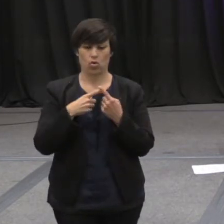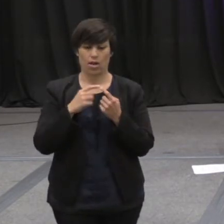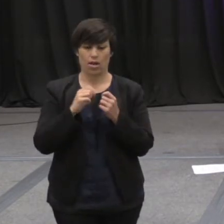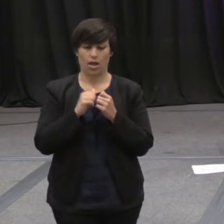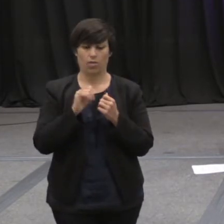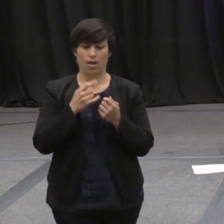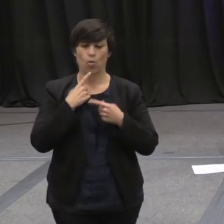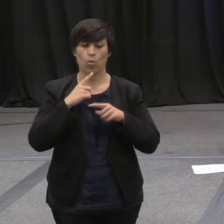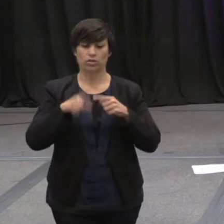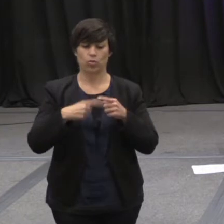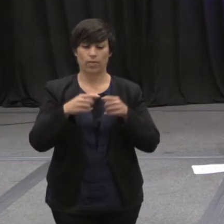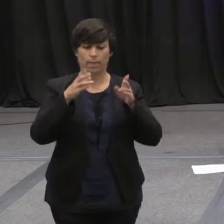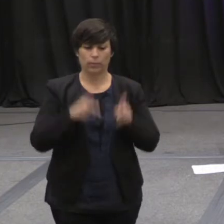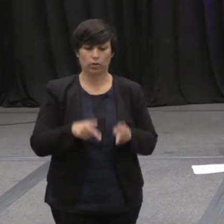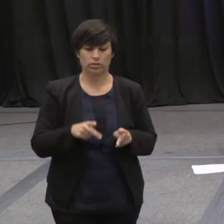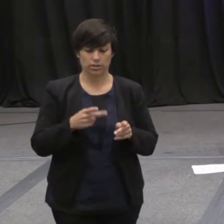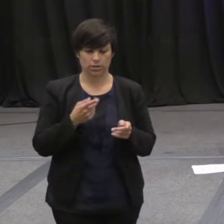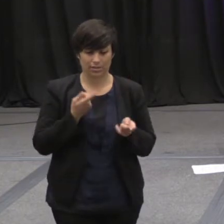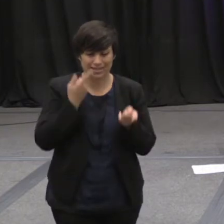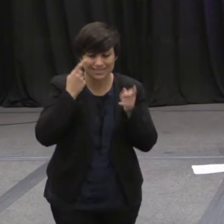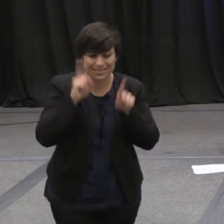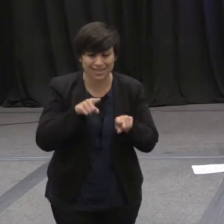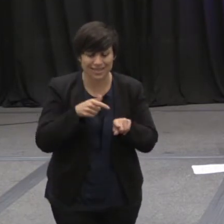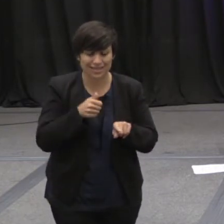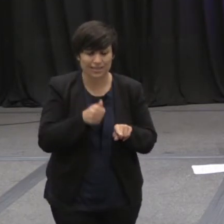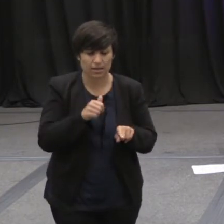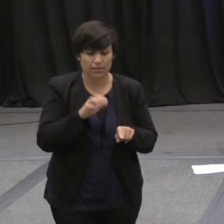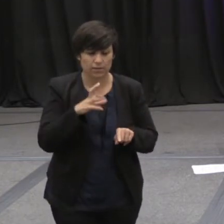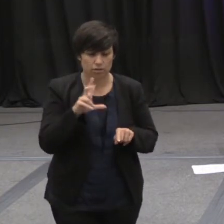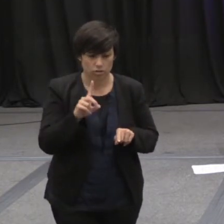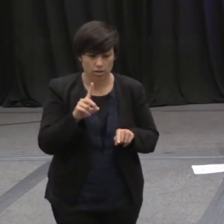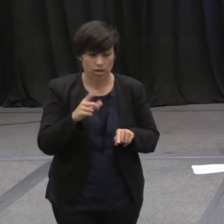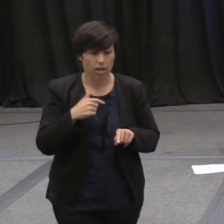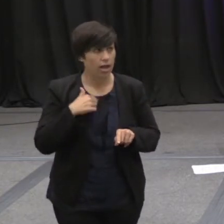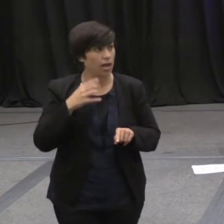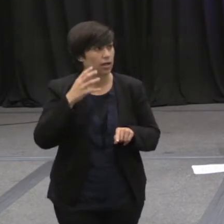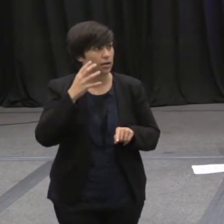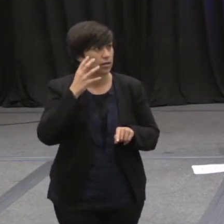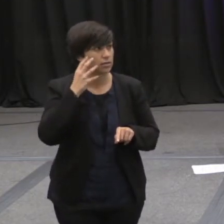is a child. I had an experience as a child,